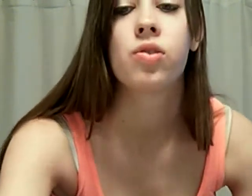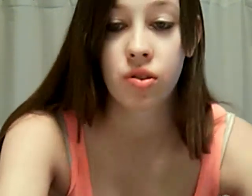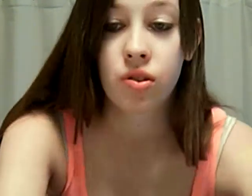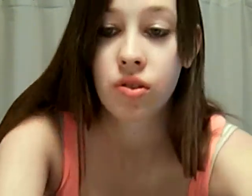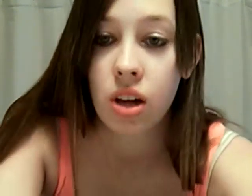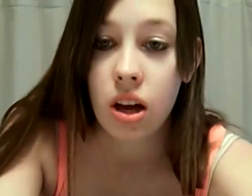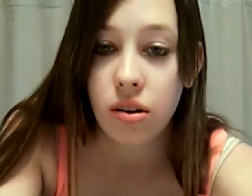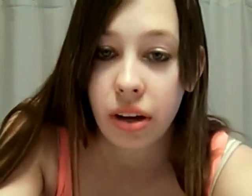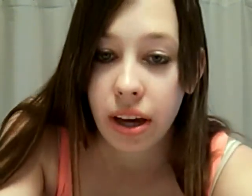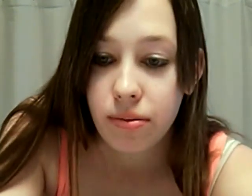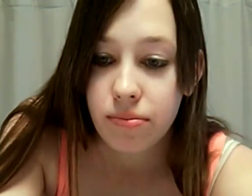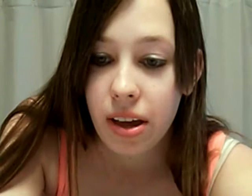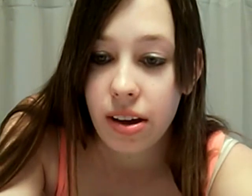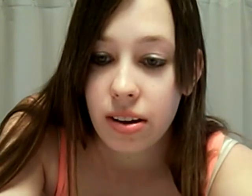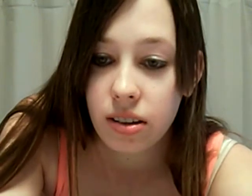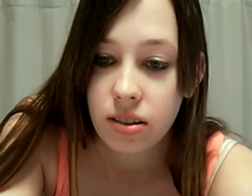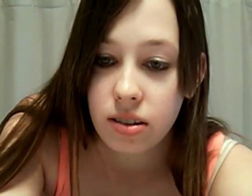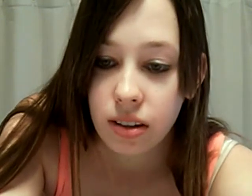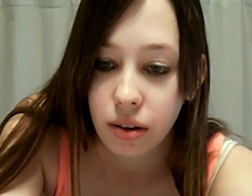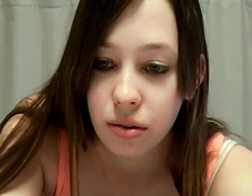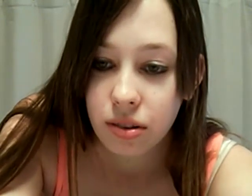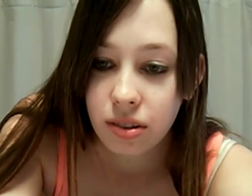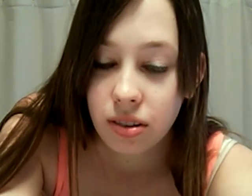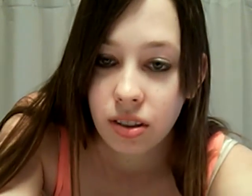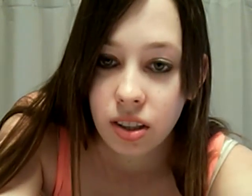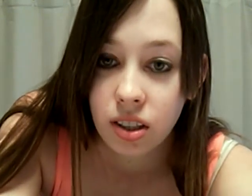22. 22. Okay. So